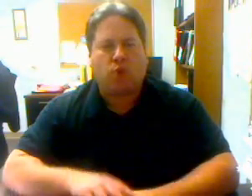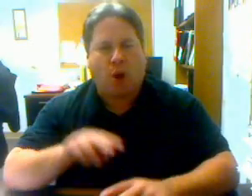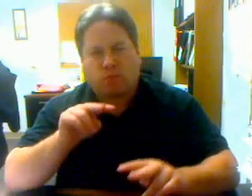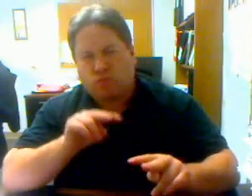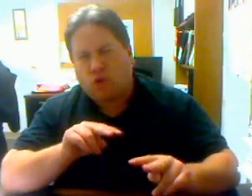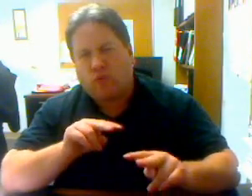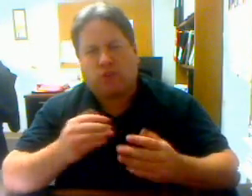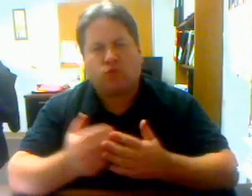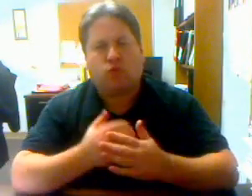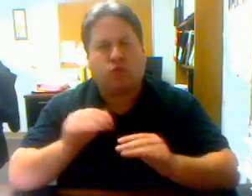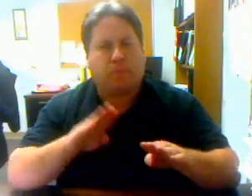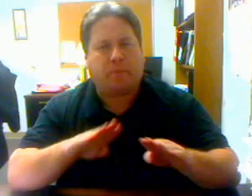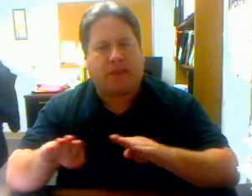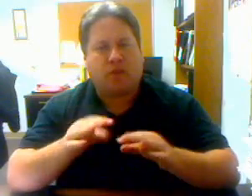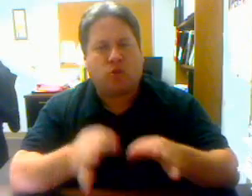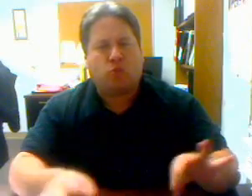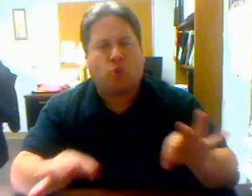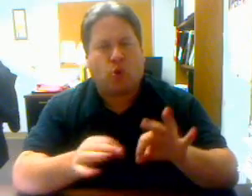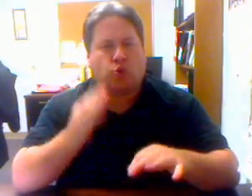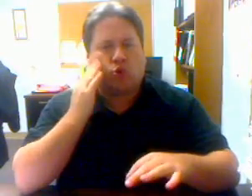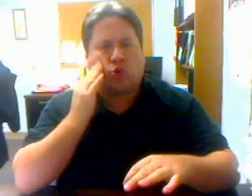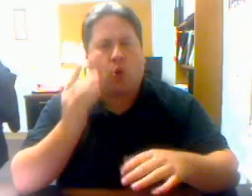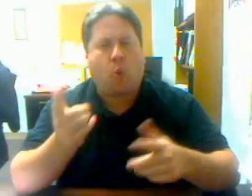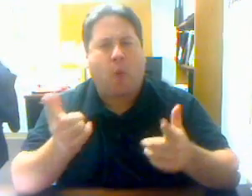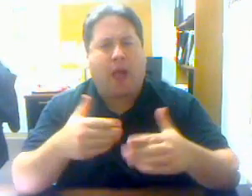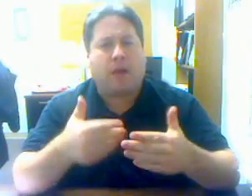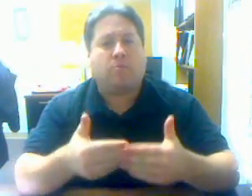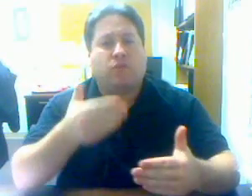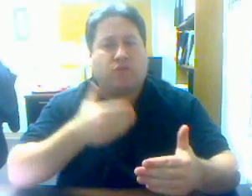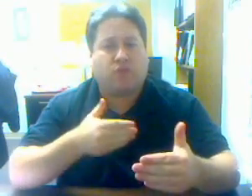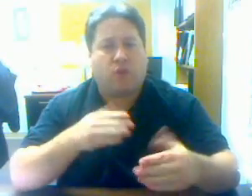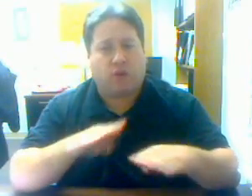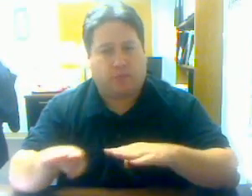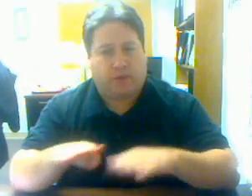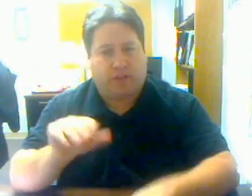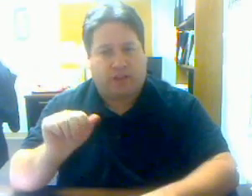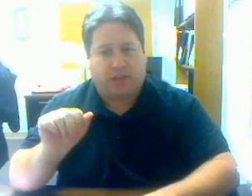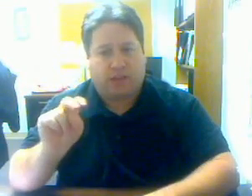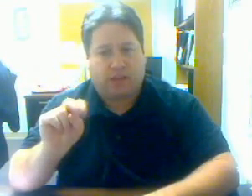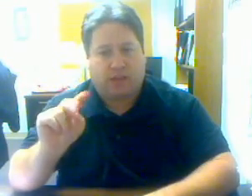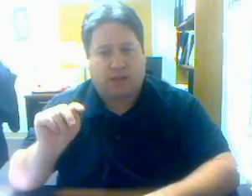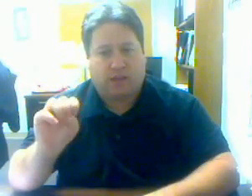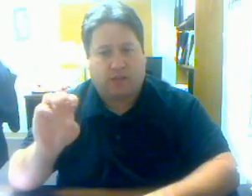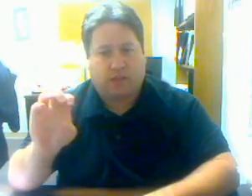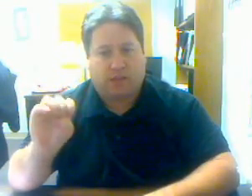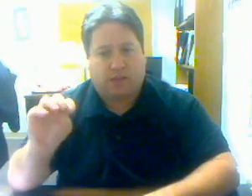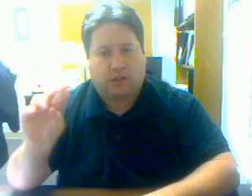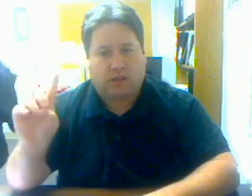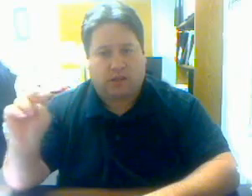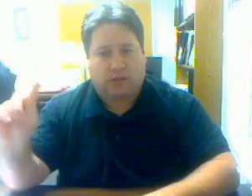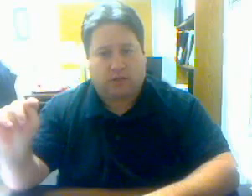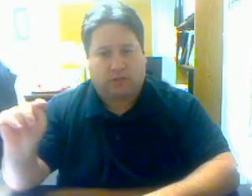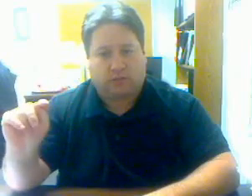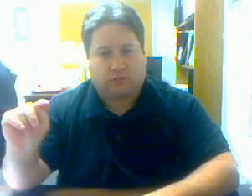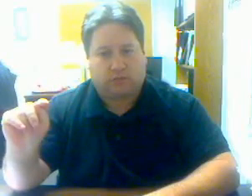the antecedent to that behavior. Okay? We just talked about the functioning. You see that all behavior happens for a reason